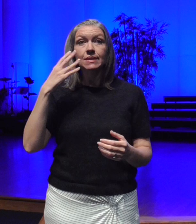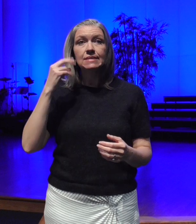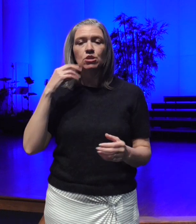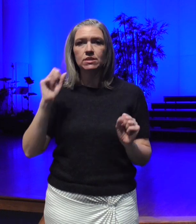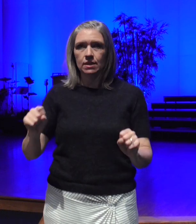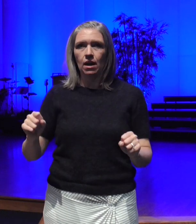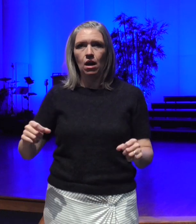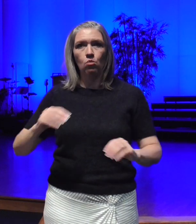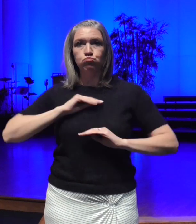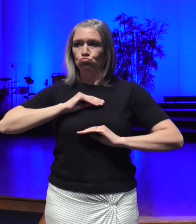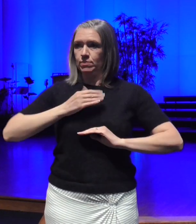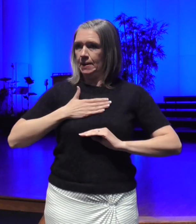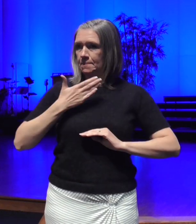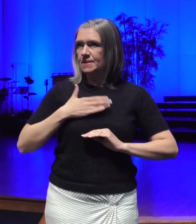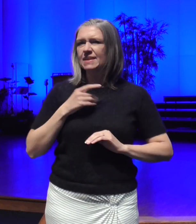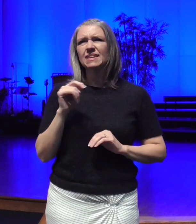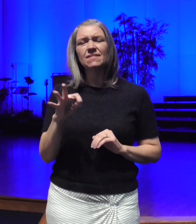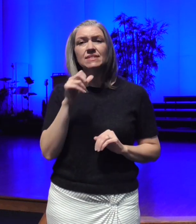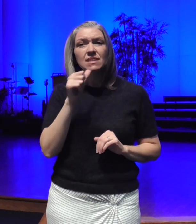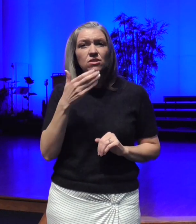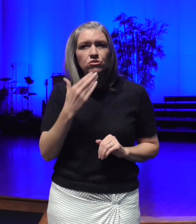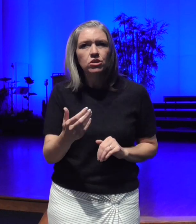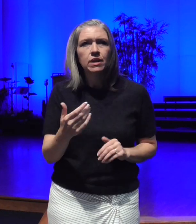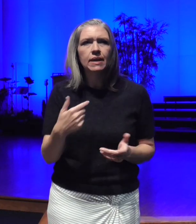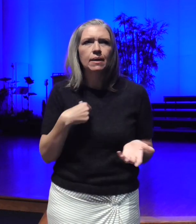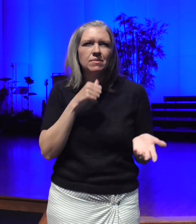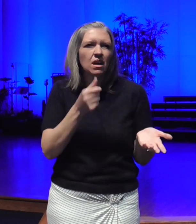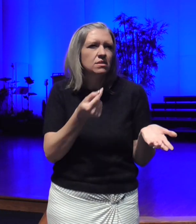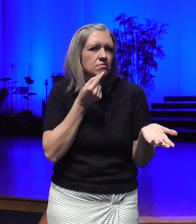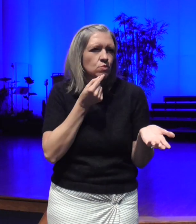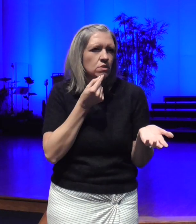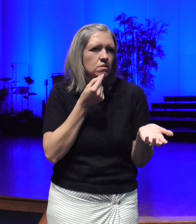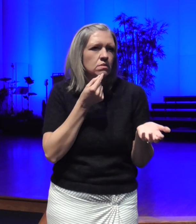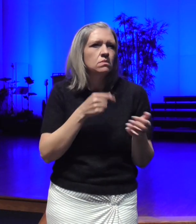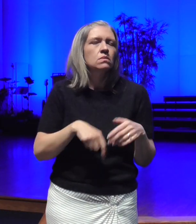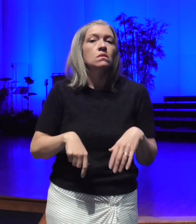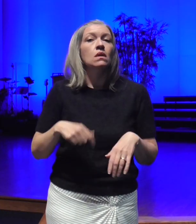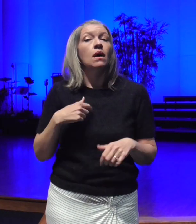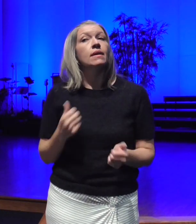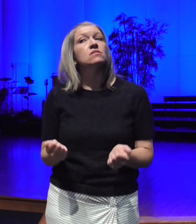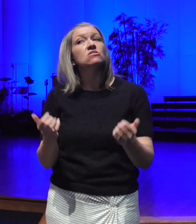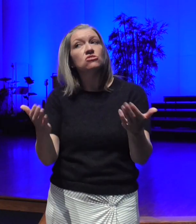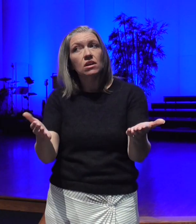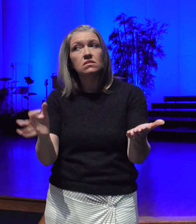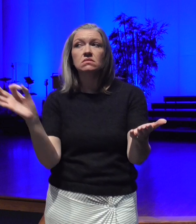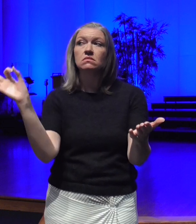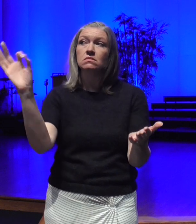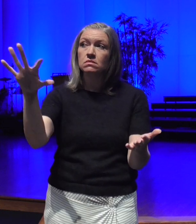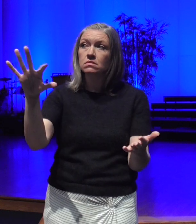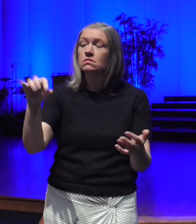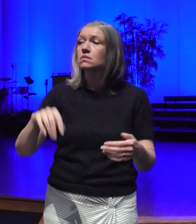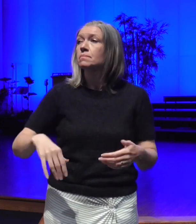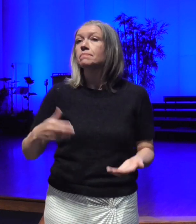And if it's not so good, I won't be so disappointed. But I suggest, what if we're